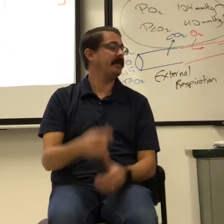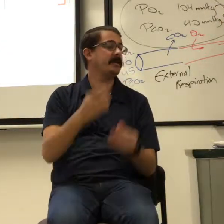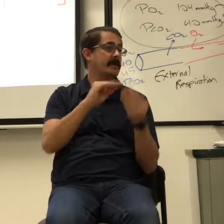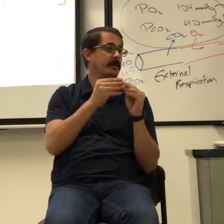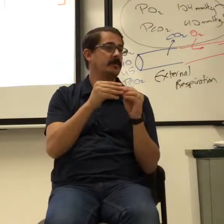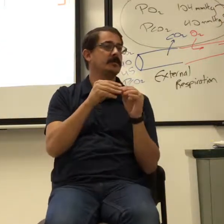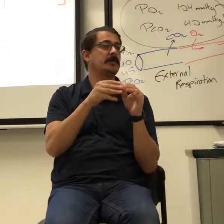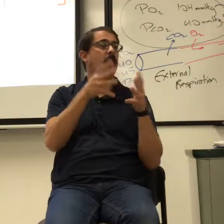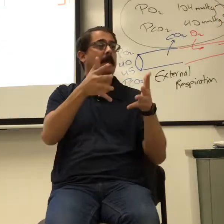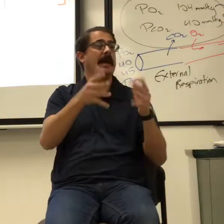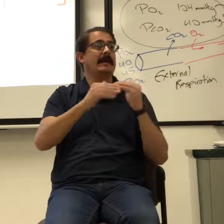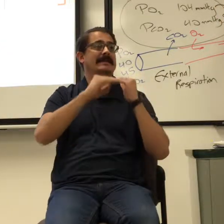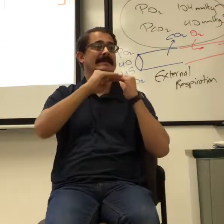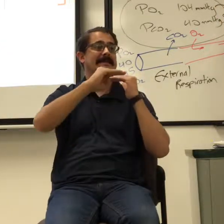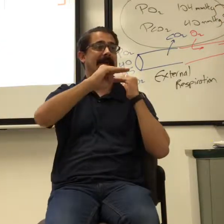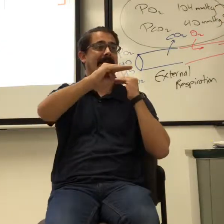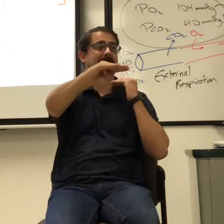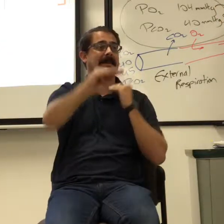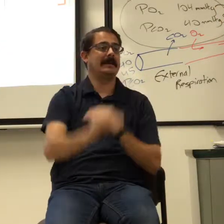state.